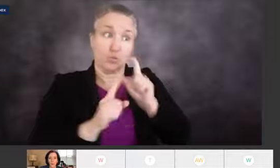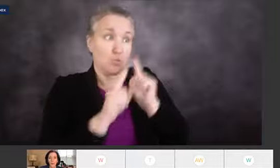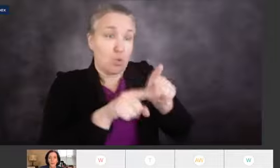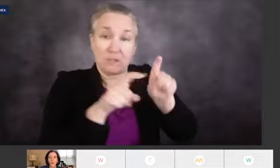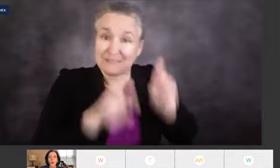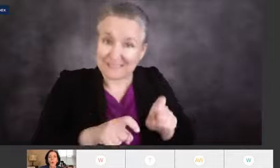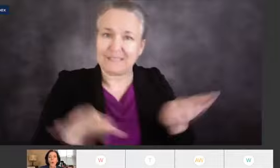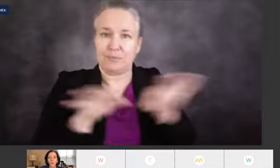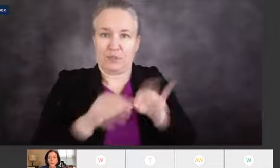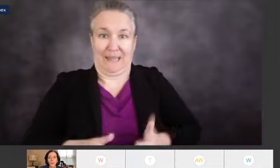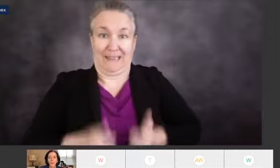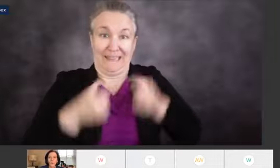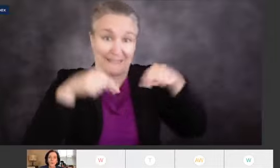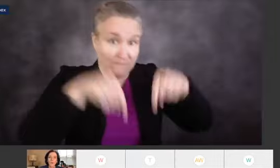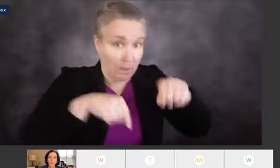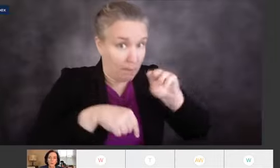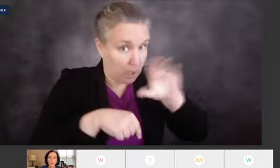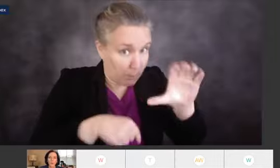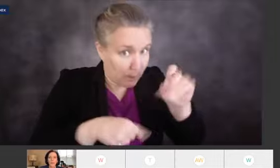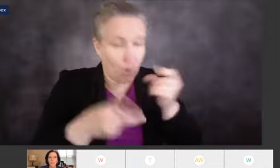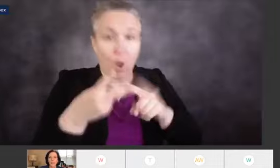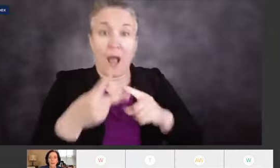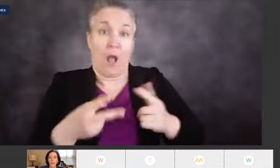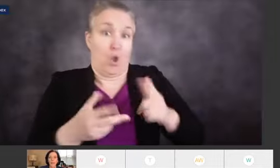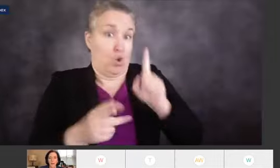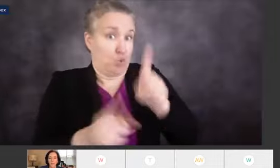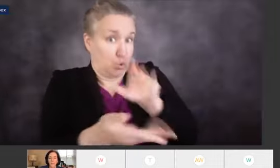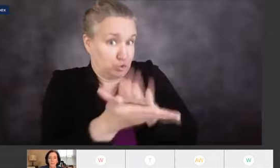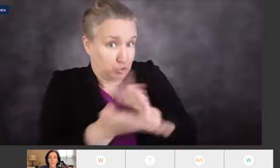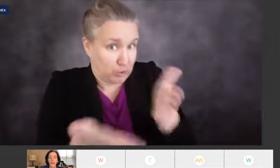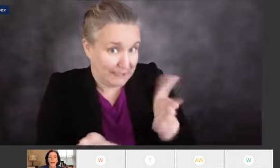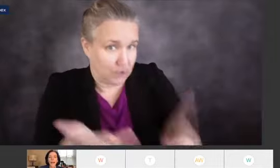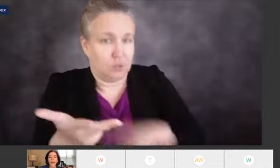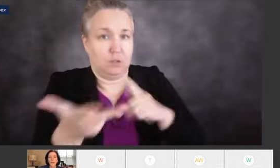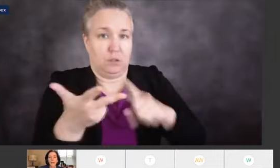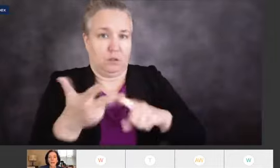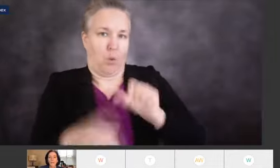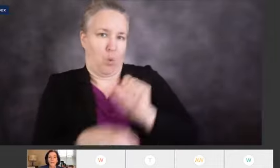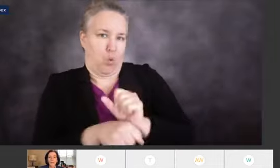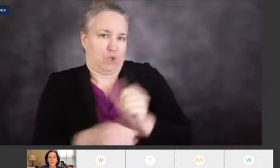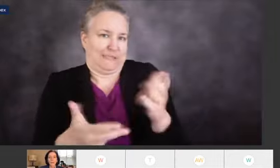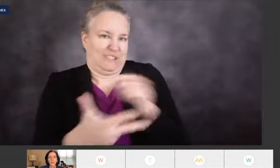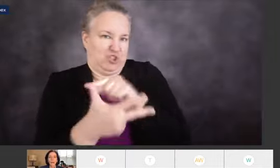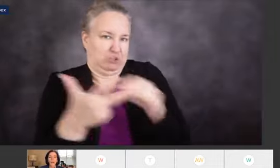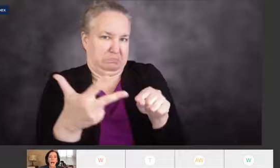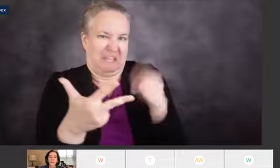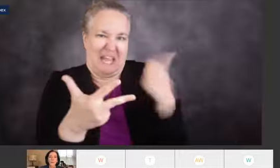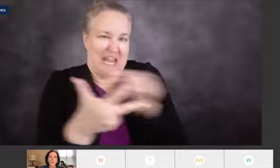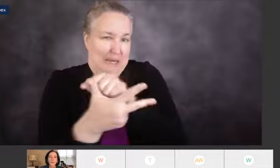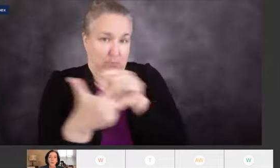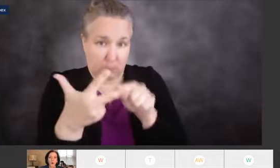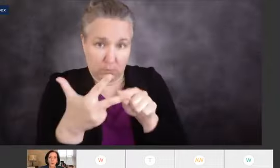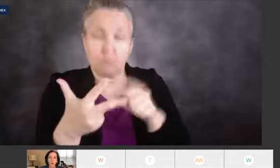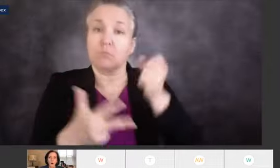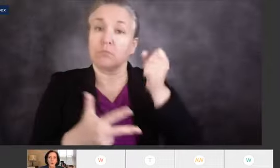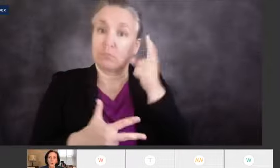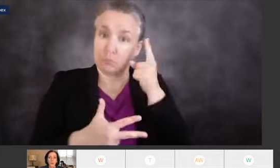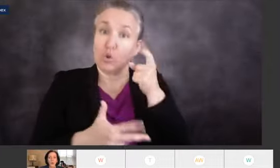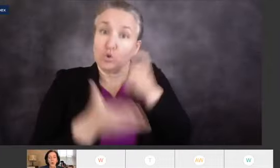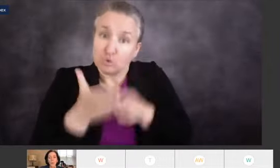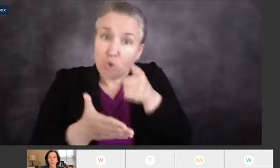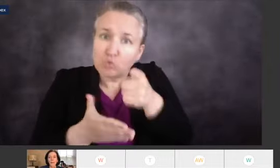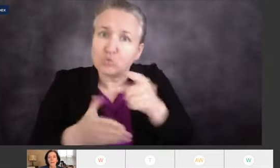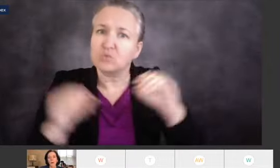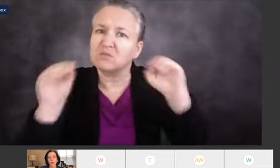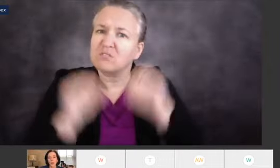Montgomery County or works or goes to school in Montgomery County. And I do want to emphasize that you will not be billed or charged